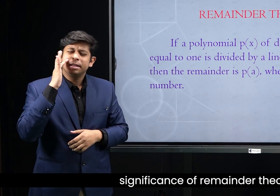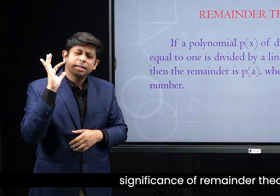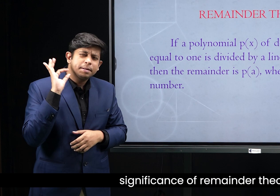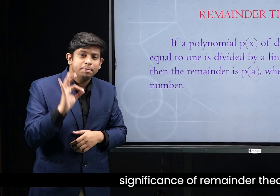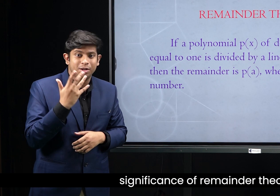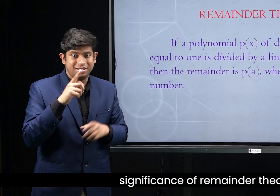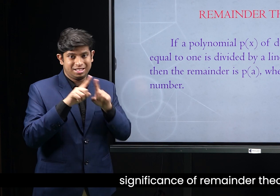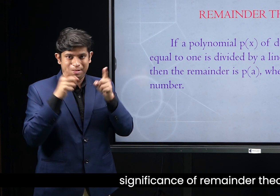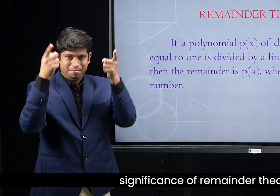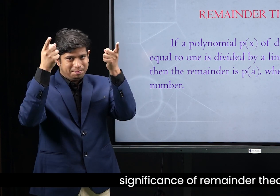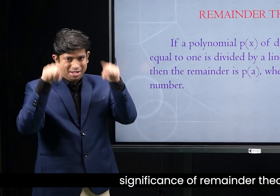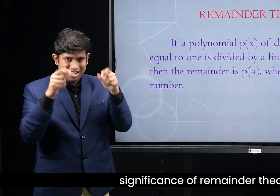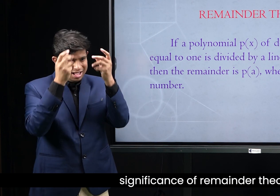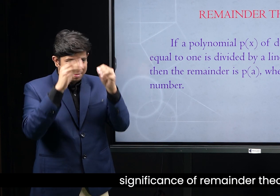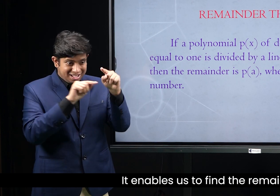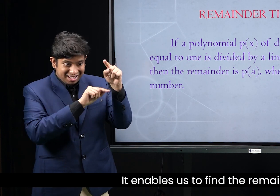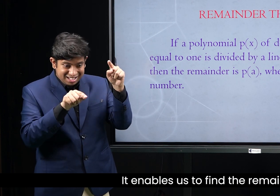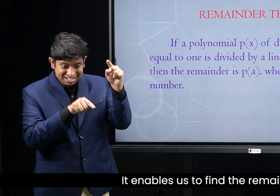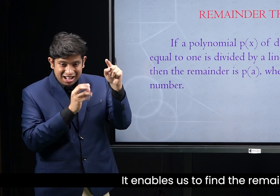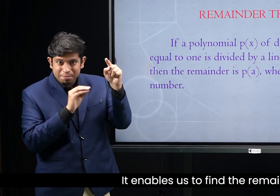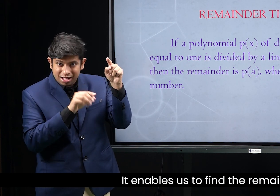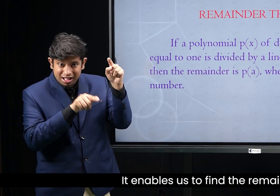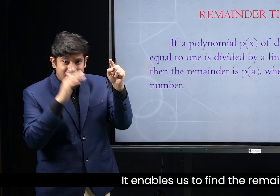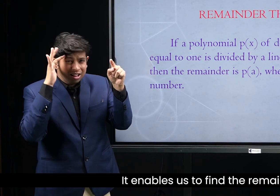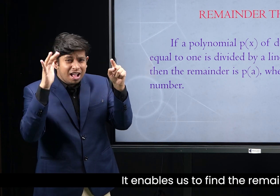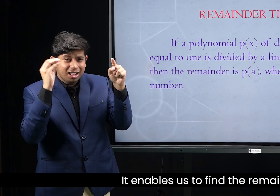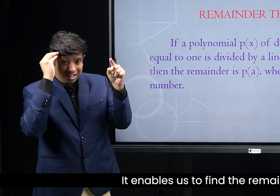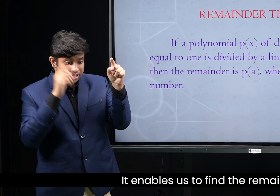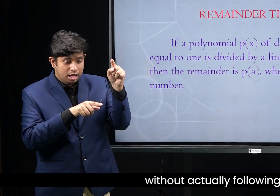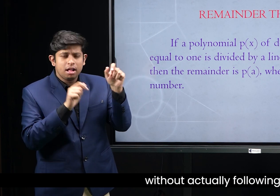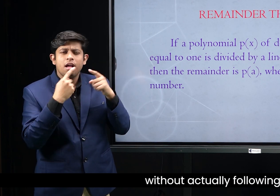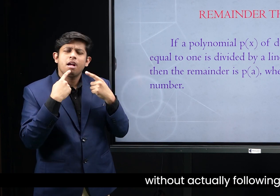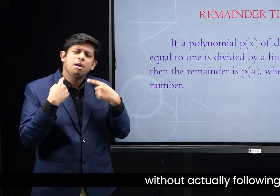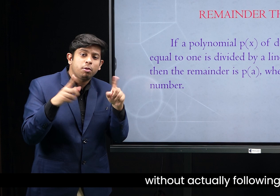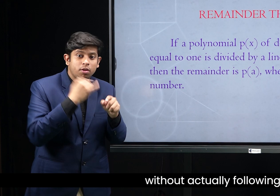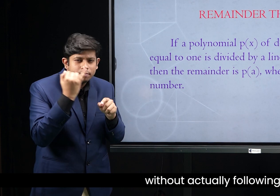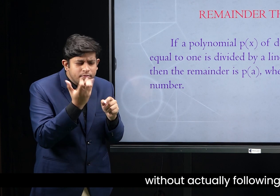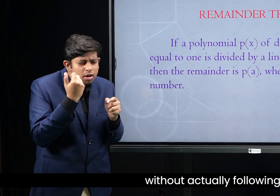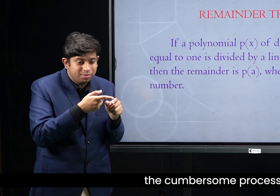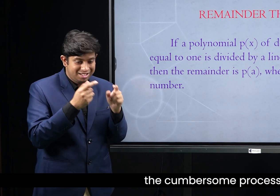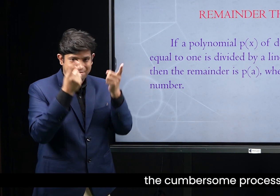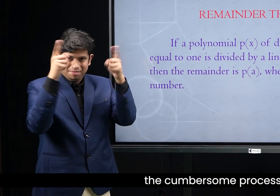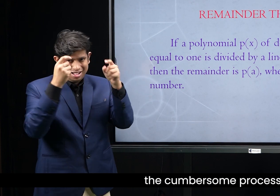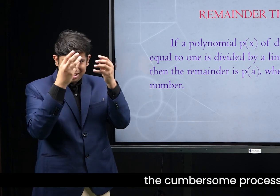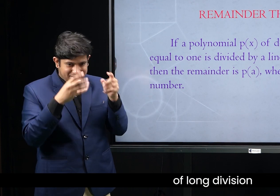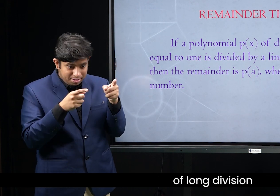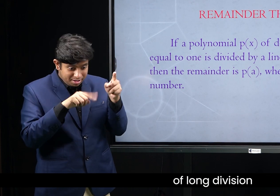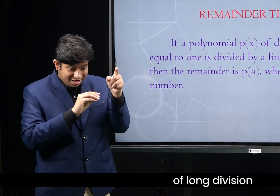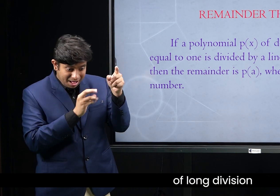Significance of remainder theorem. It enables us to find the remainder without actually following the cumbersome process of long division.